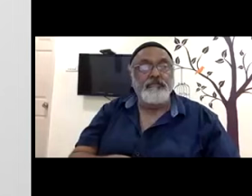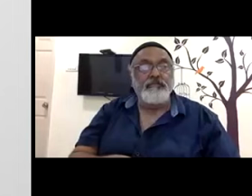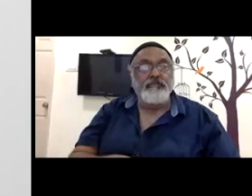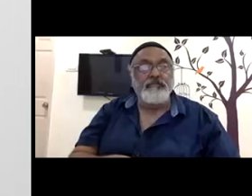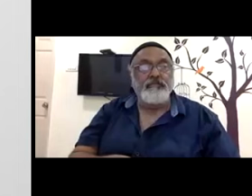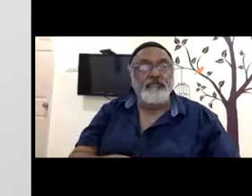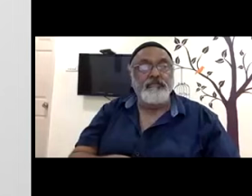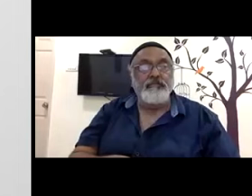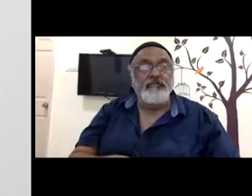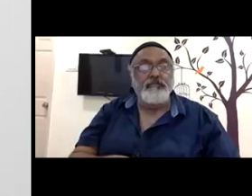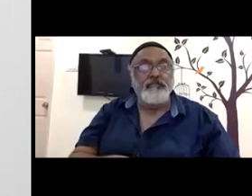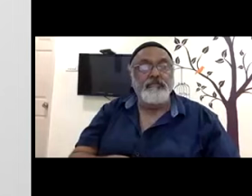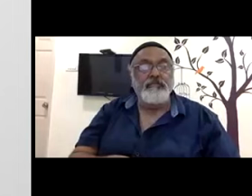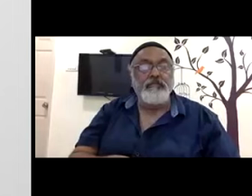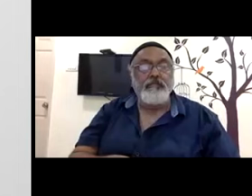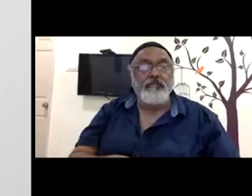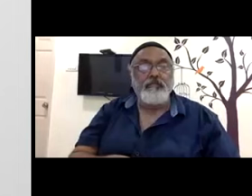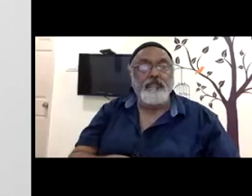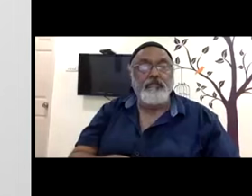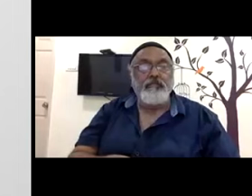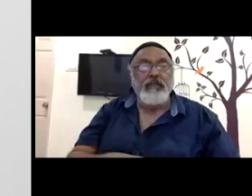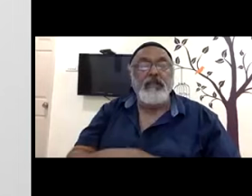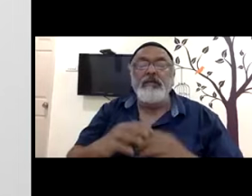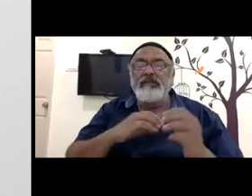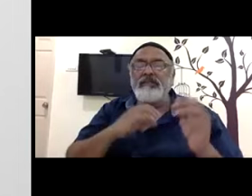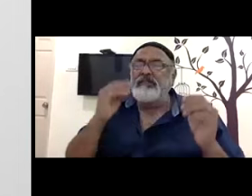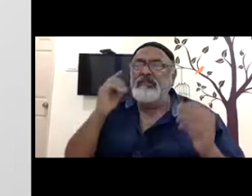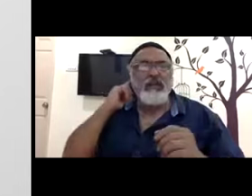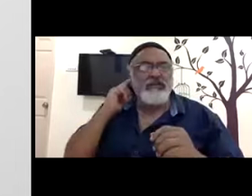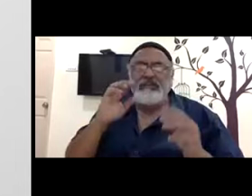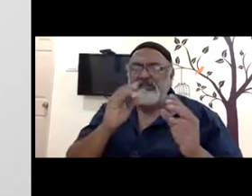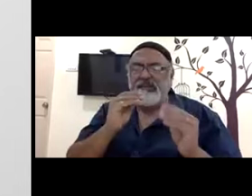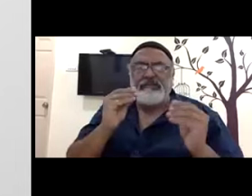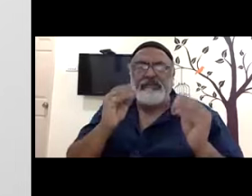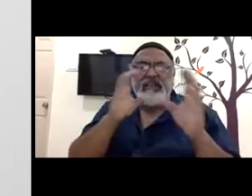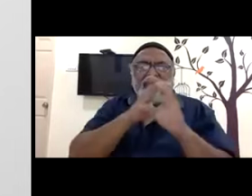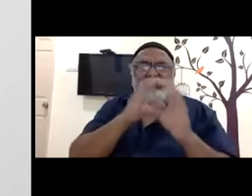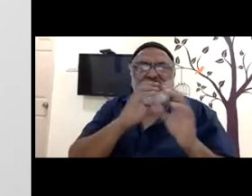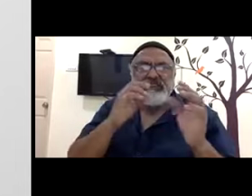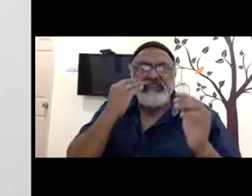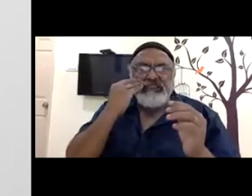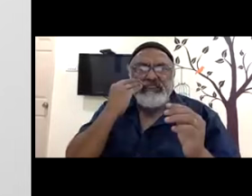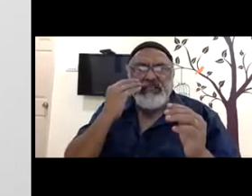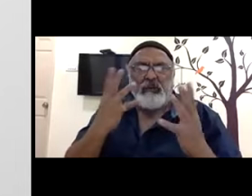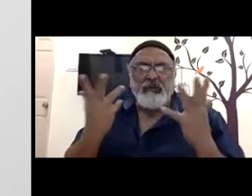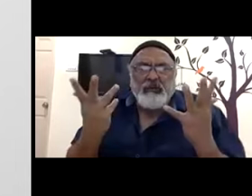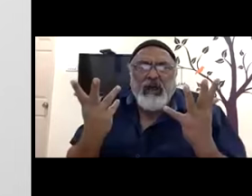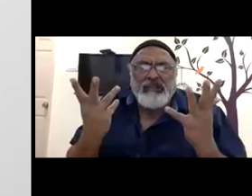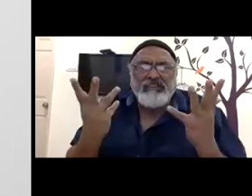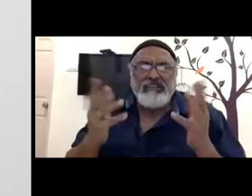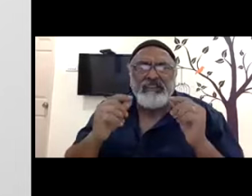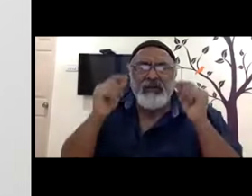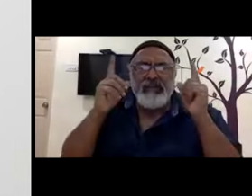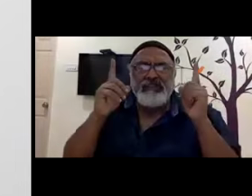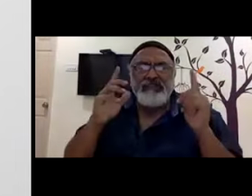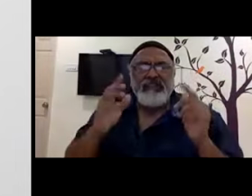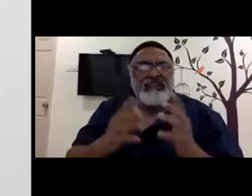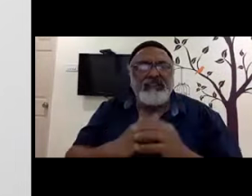all this, if it sounds a little confusing, you may not need, for right now, you do not need to